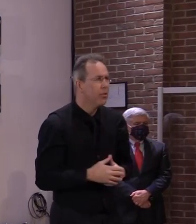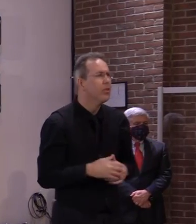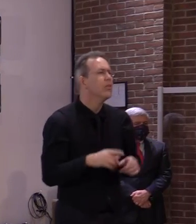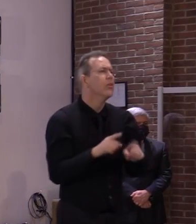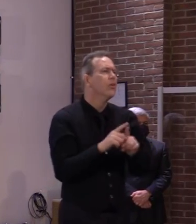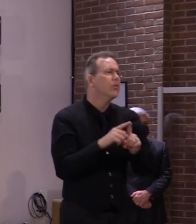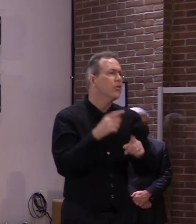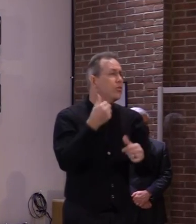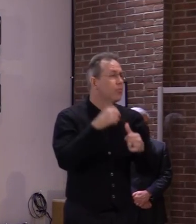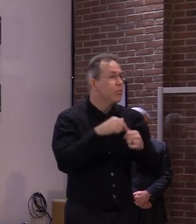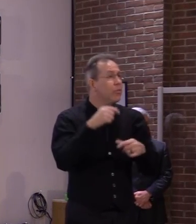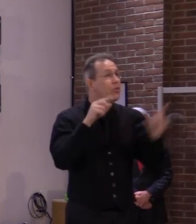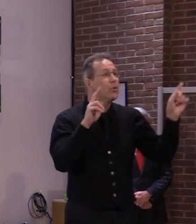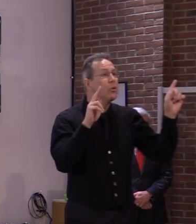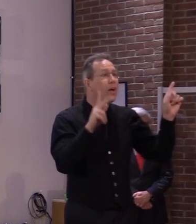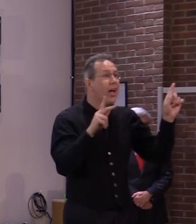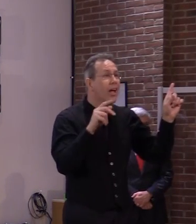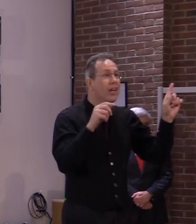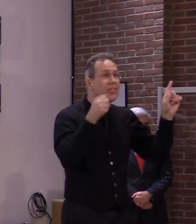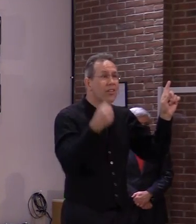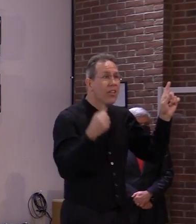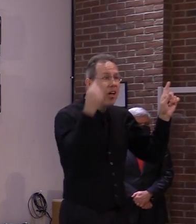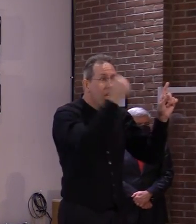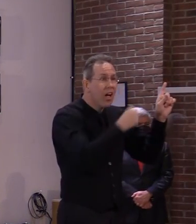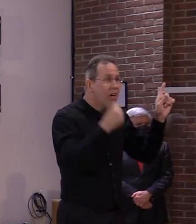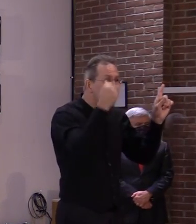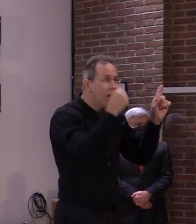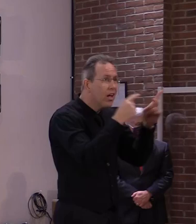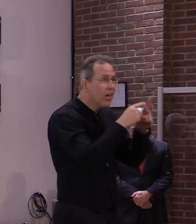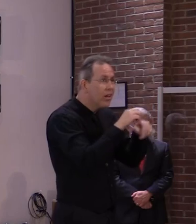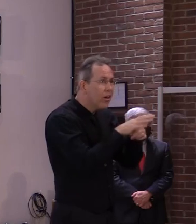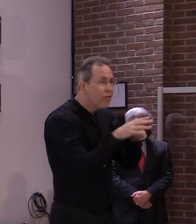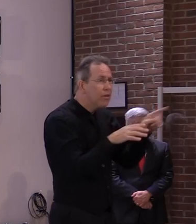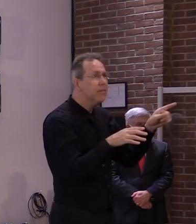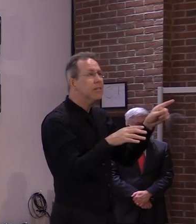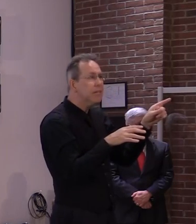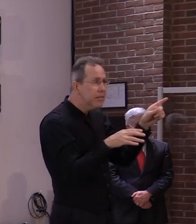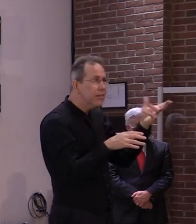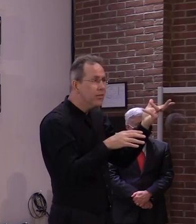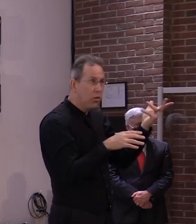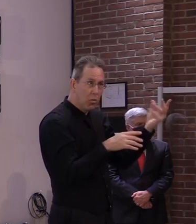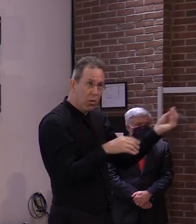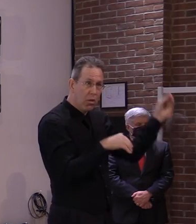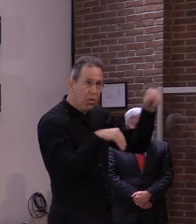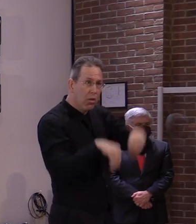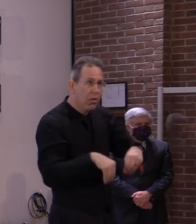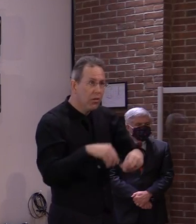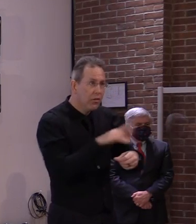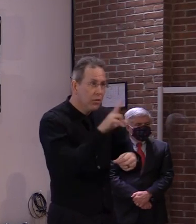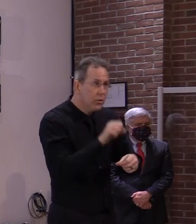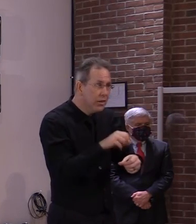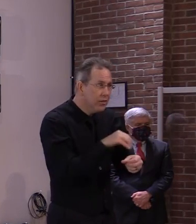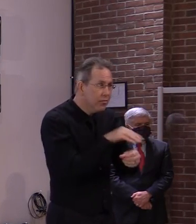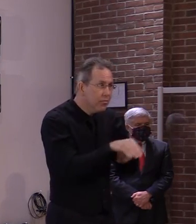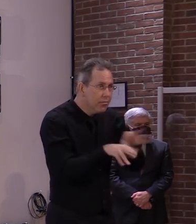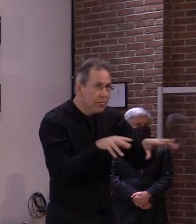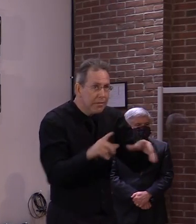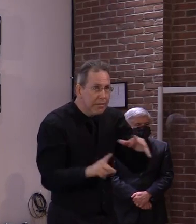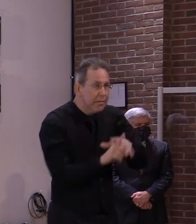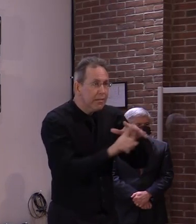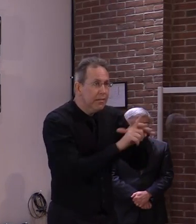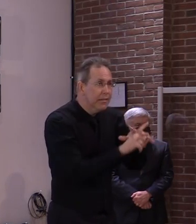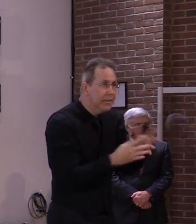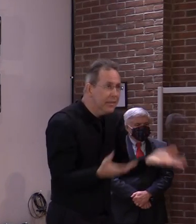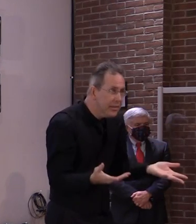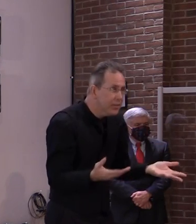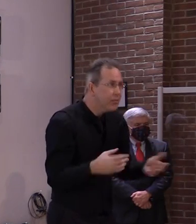important issue or do not become an important issue. So all of those have to be factored in. But clearly, we would really hope